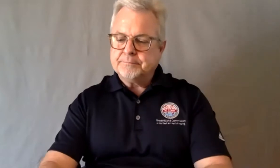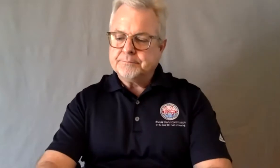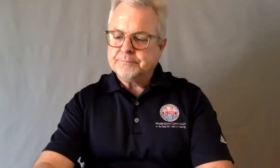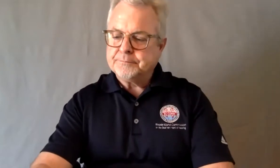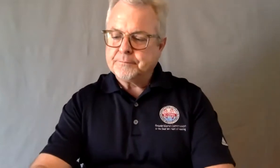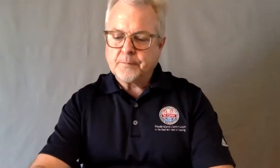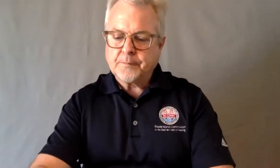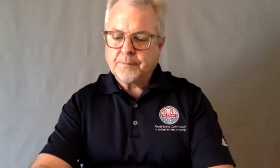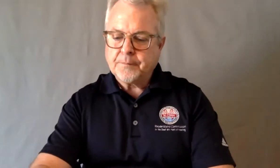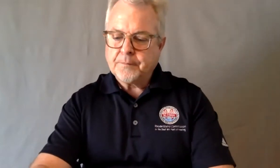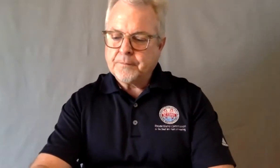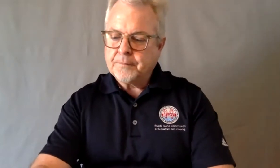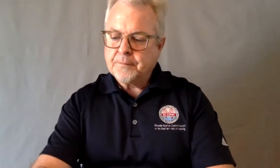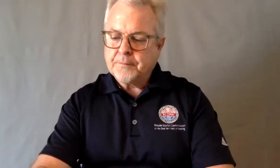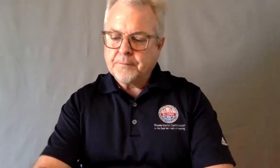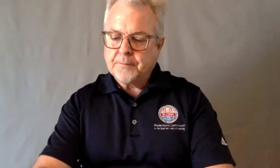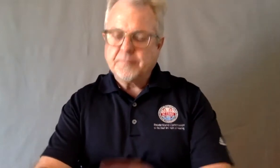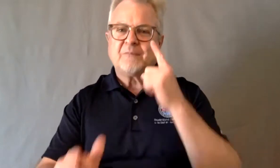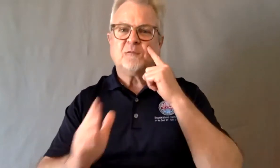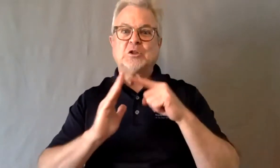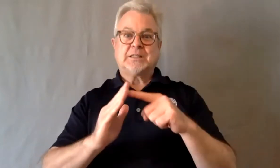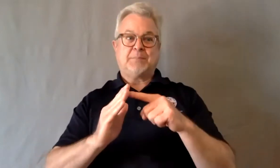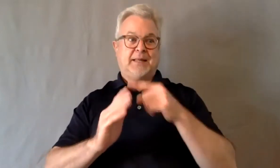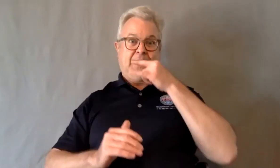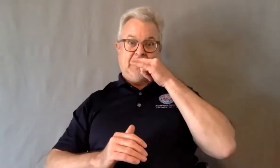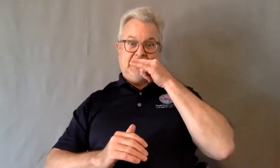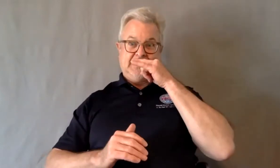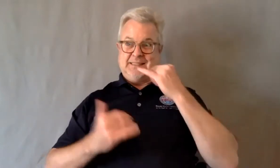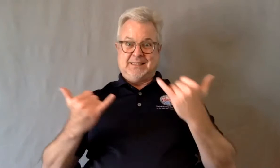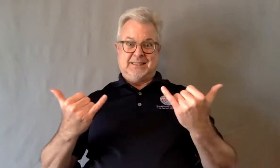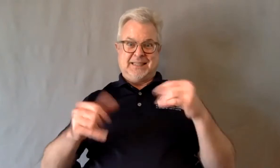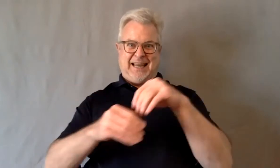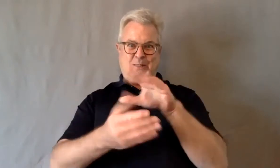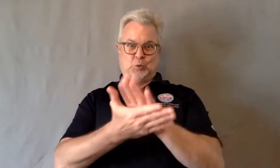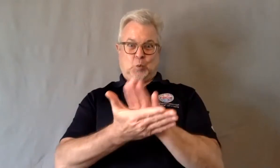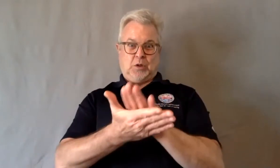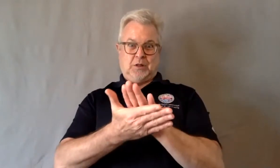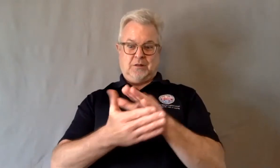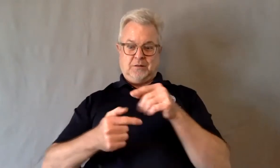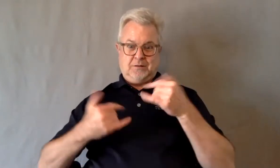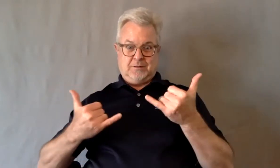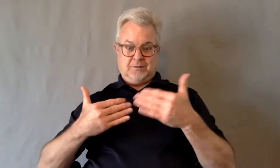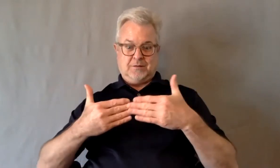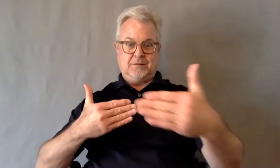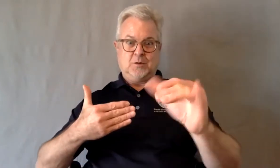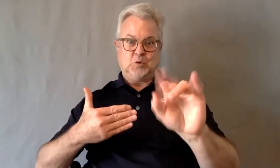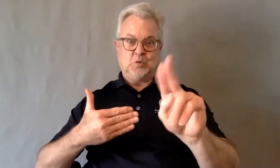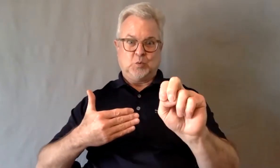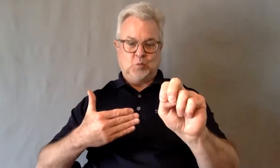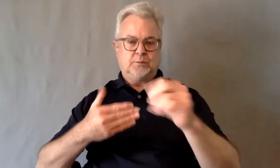mask. However, there are certain restrictions for that. For example, kids who are in school